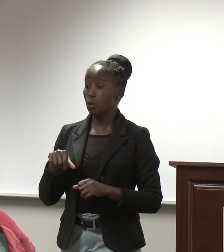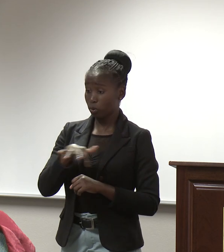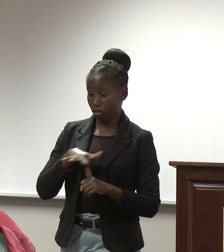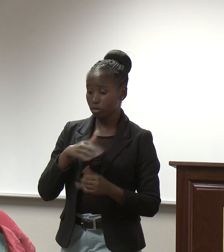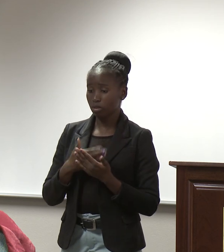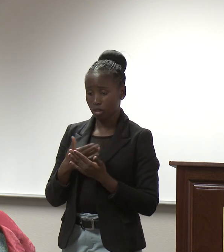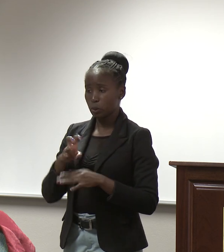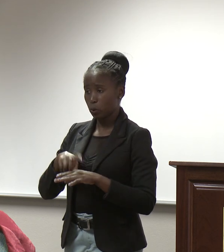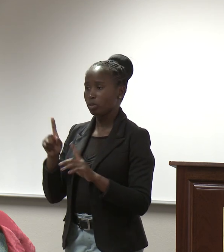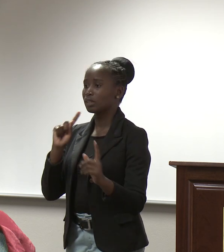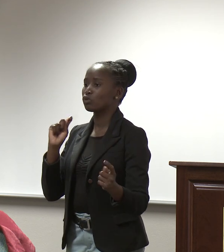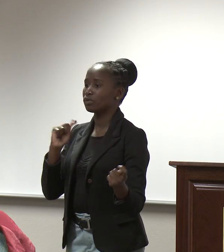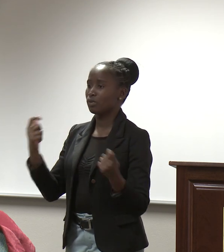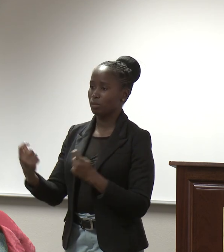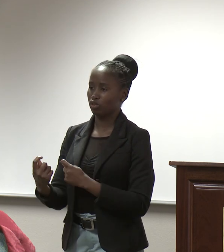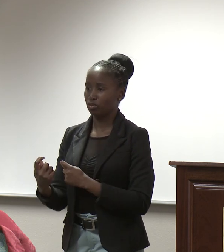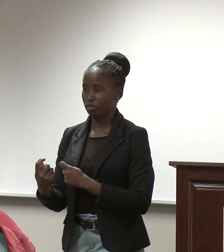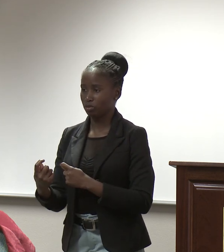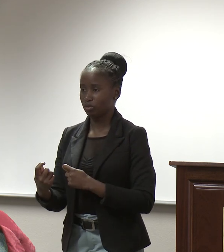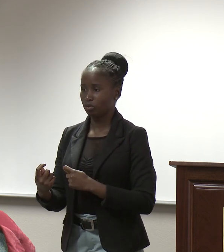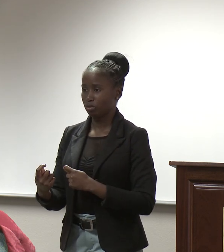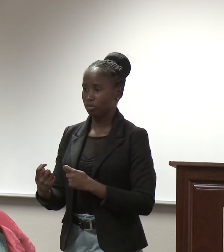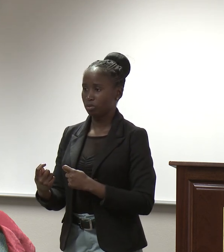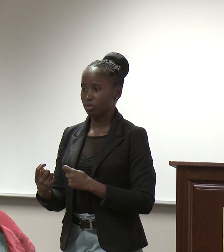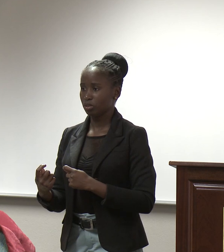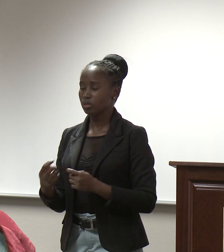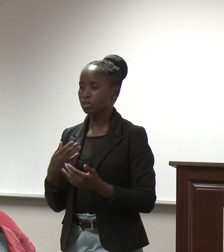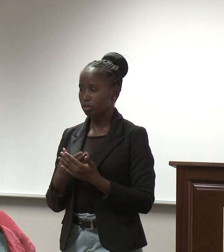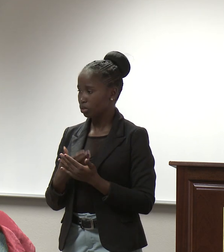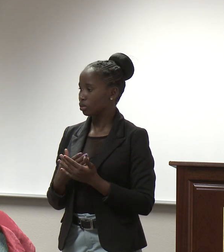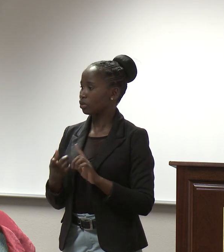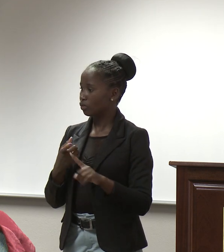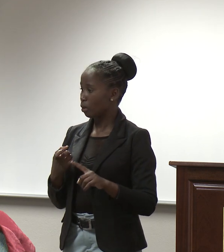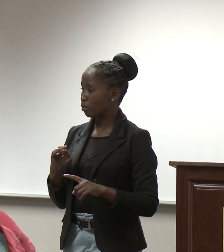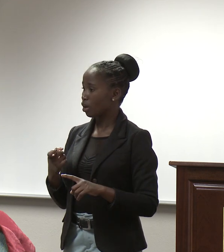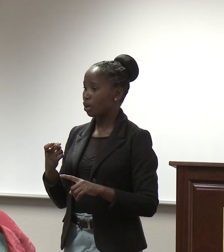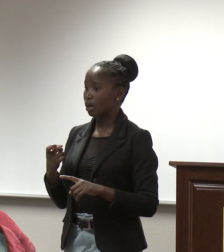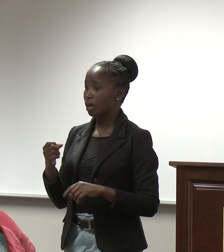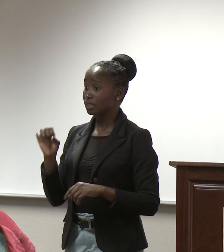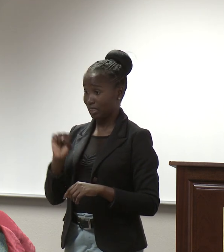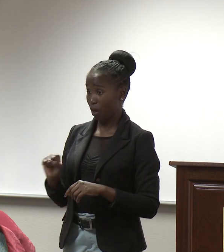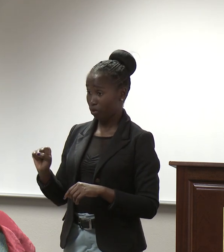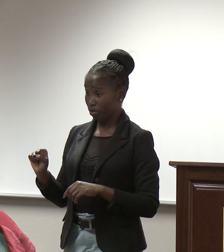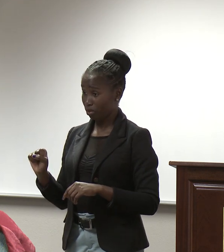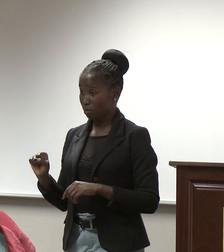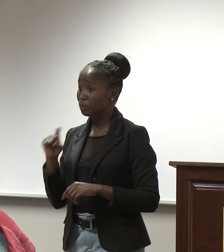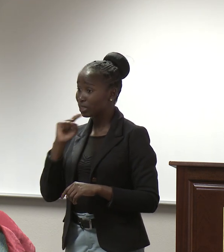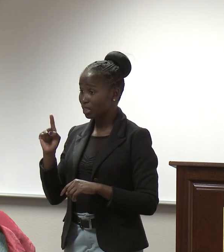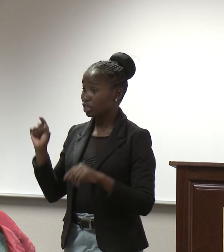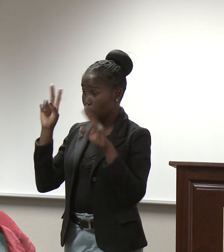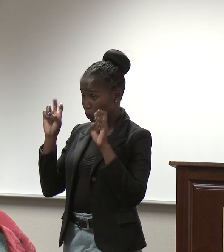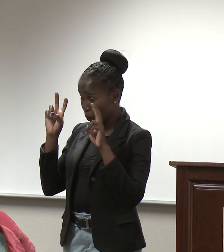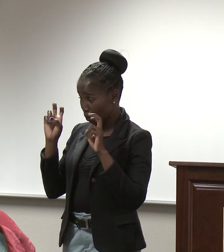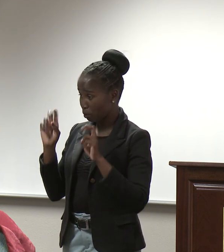transformation, and I've been calling that the epistemology of the sound. That will be the topic of the post-abyssal type